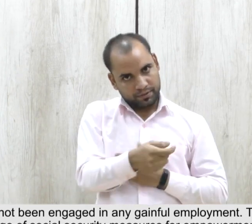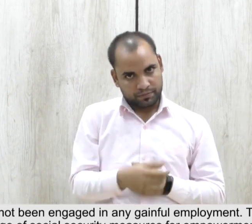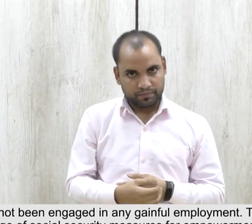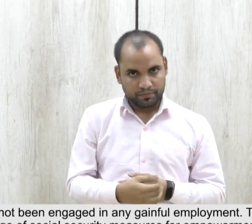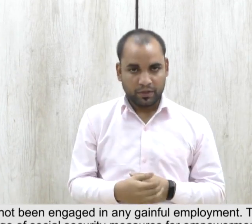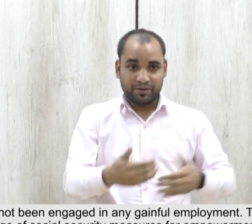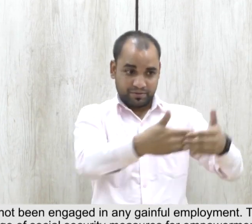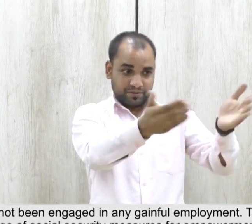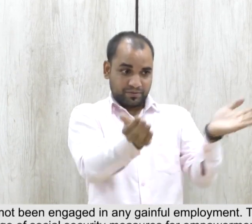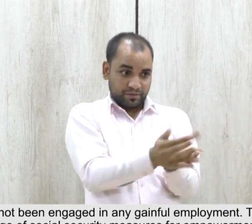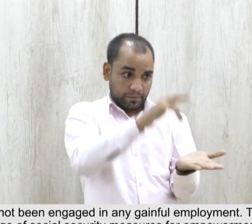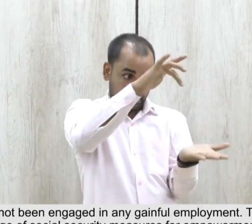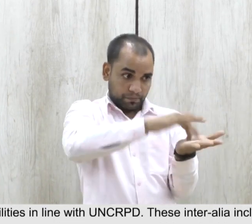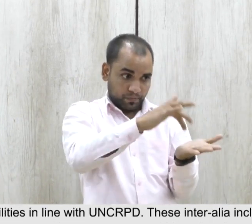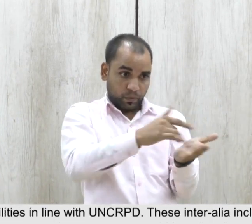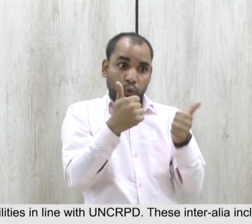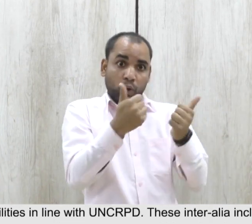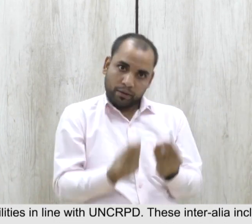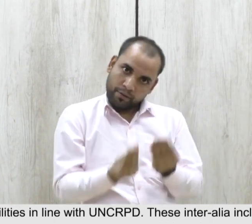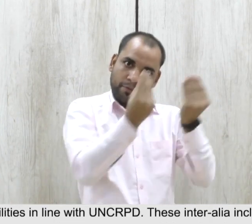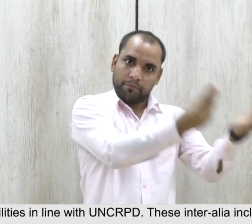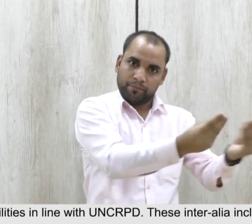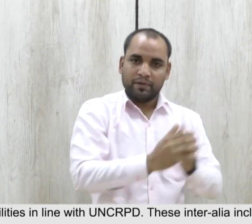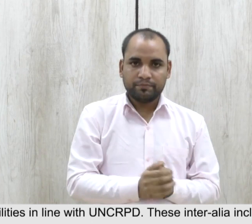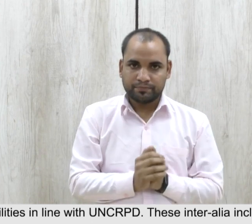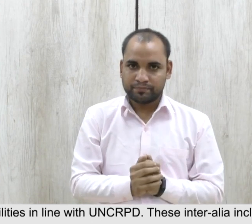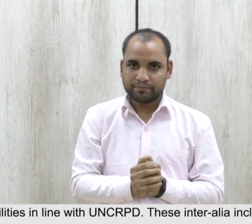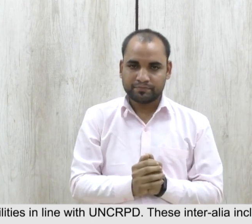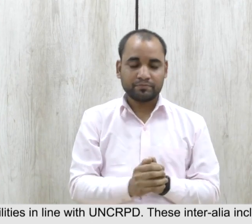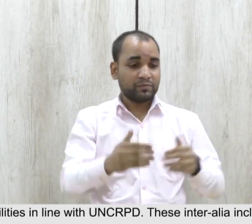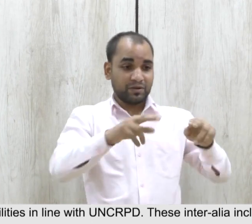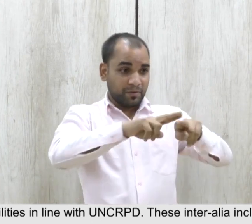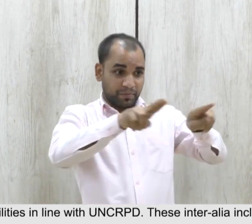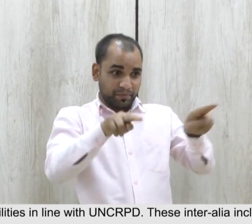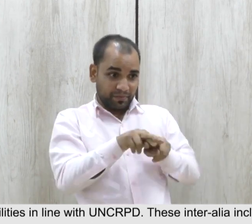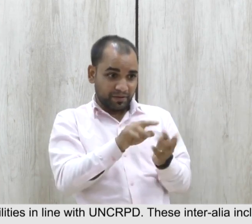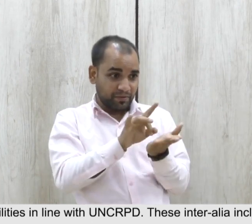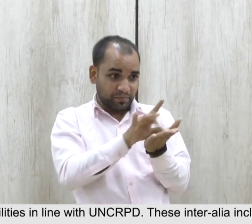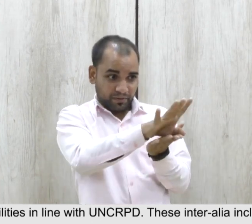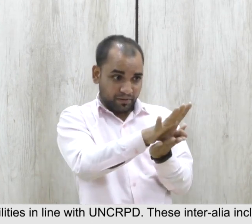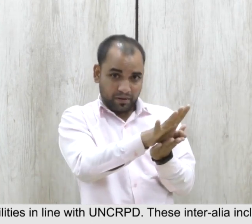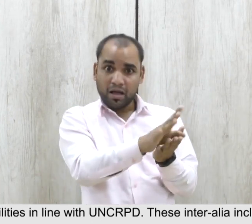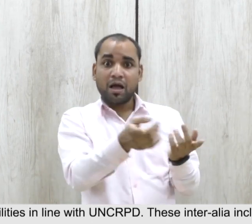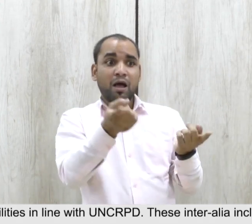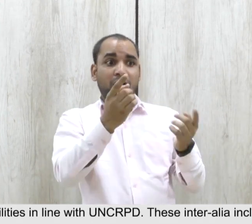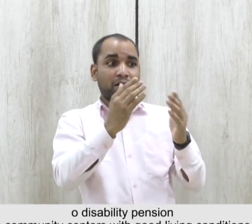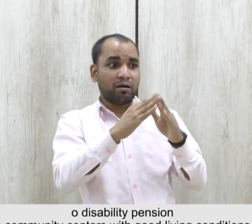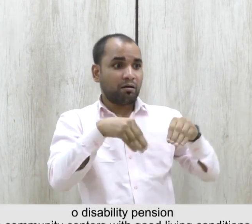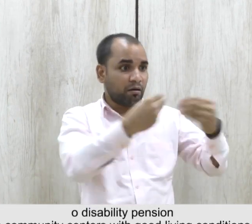for empowerment of persons with disabilities in line with UNCRPD. These inter alia include